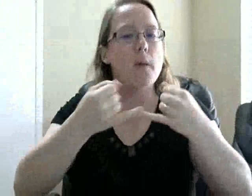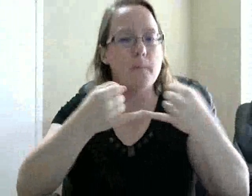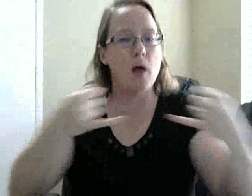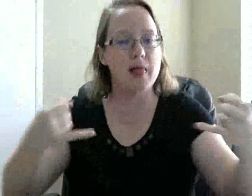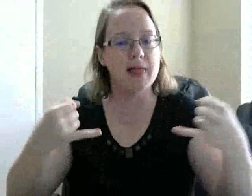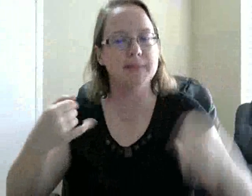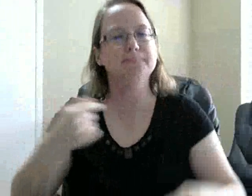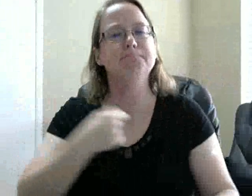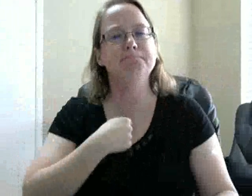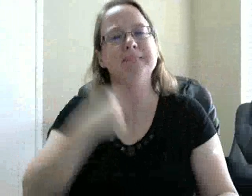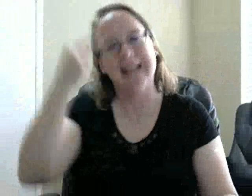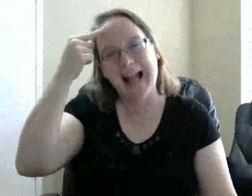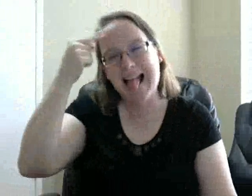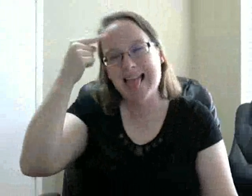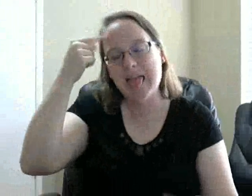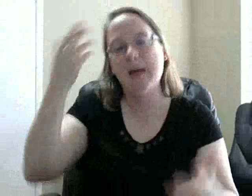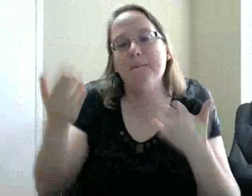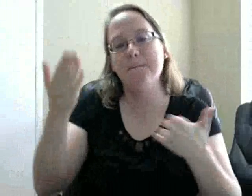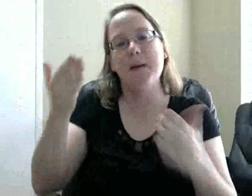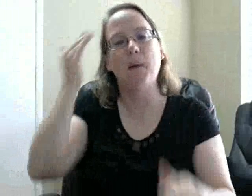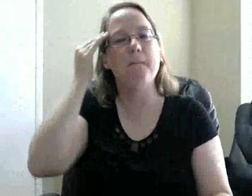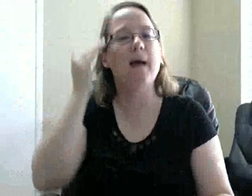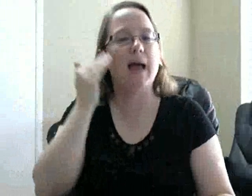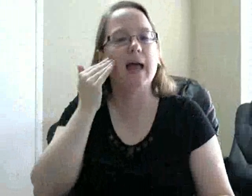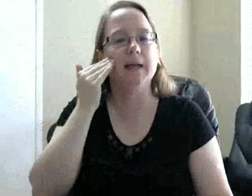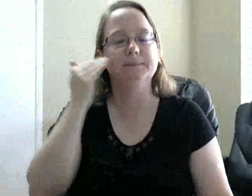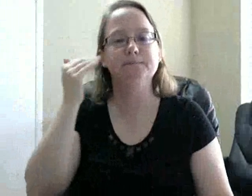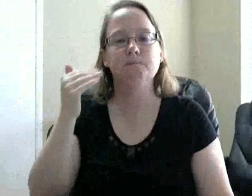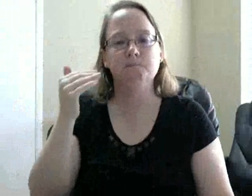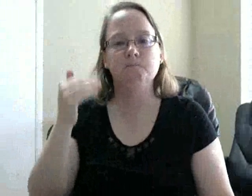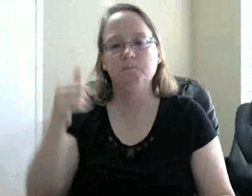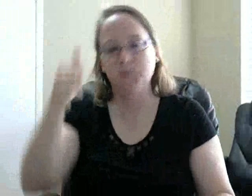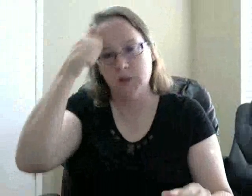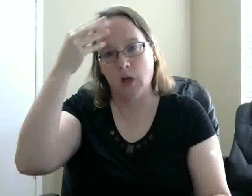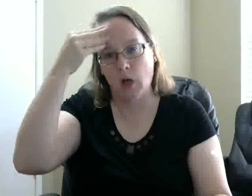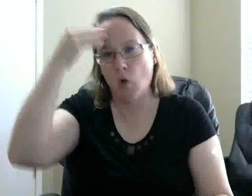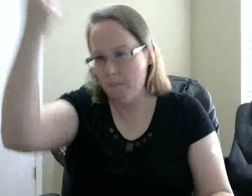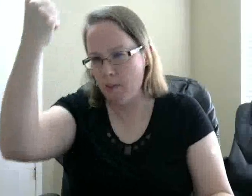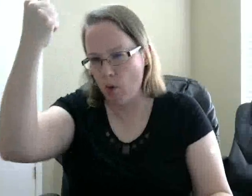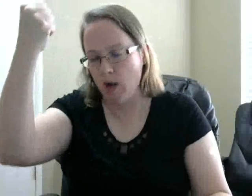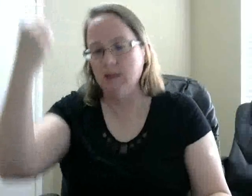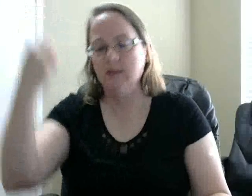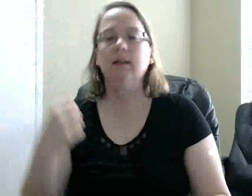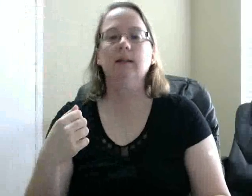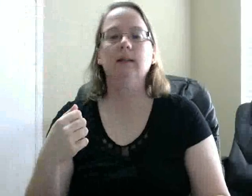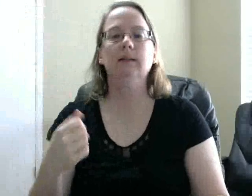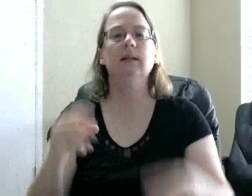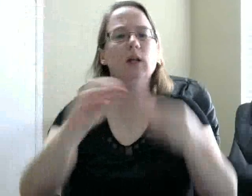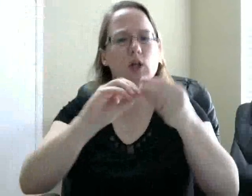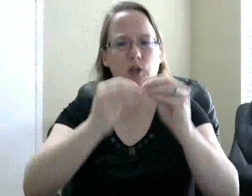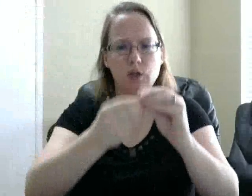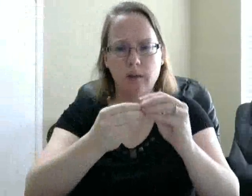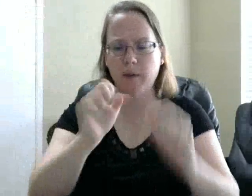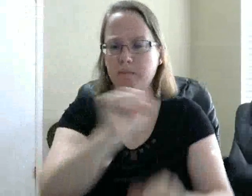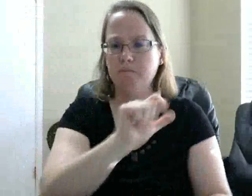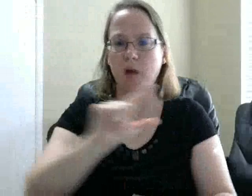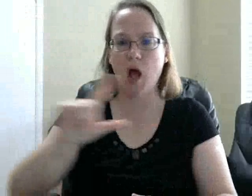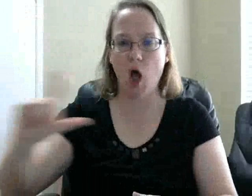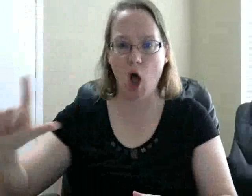when I forget. I don't have it memorized. So number line, I just write all the numbers in order, and I go high enough just so